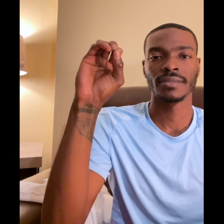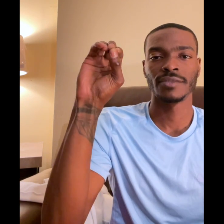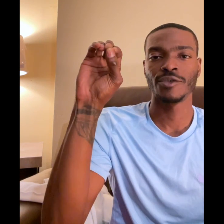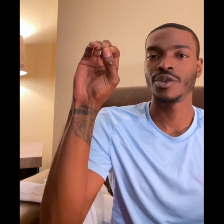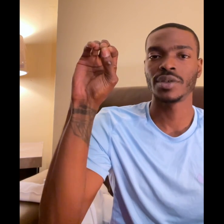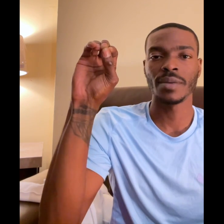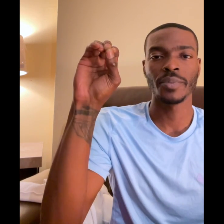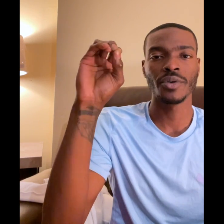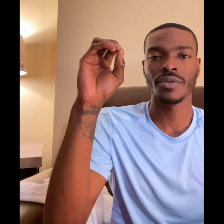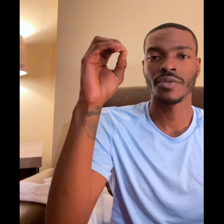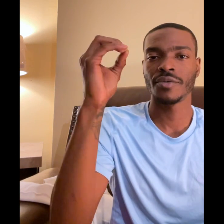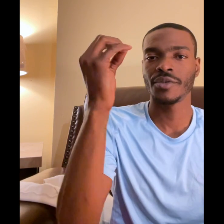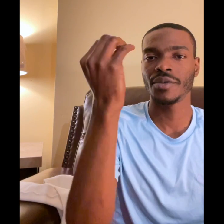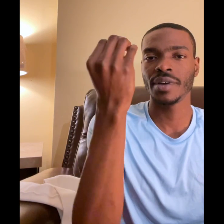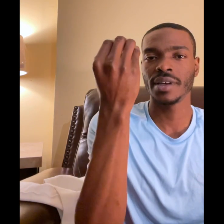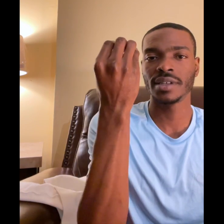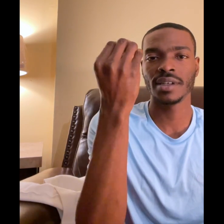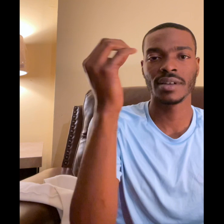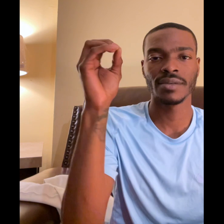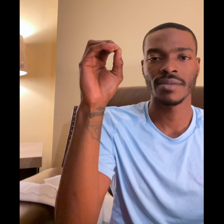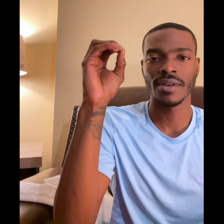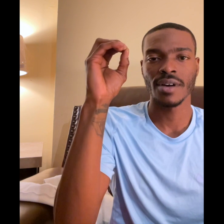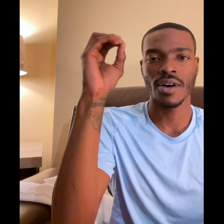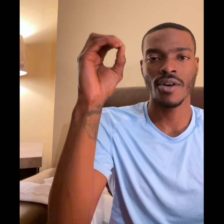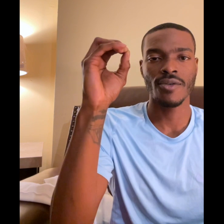Real simple, real easy. O.